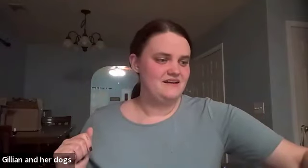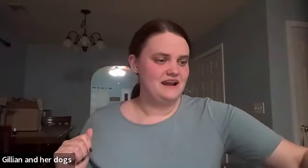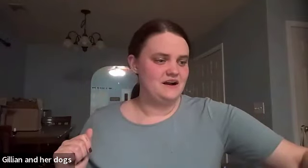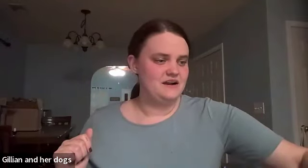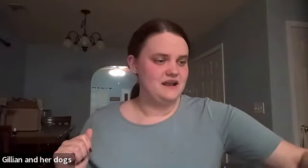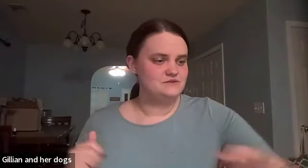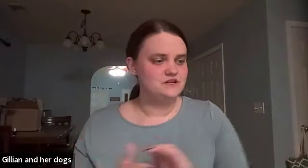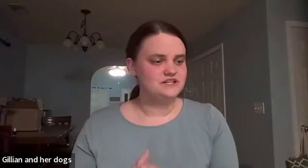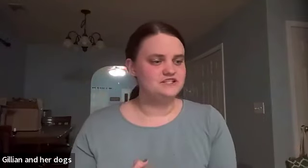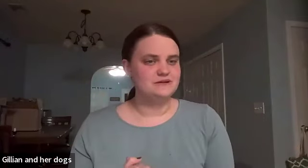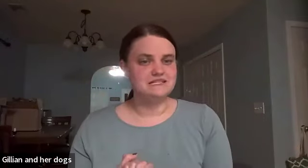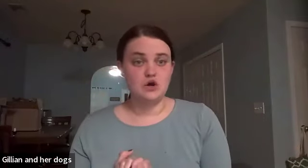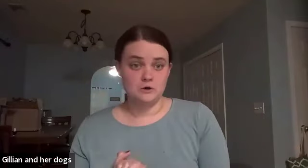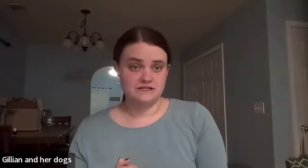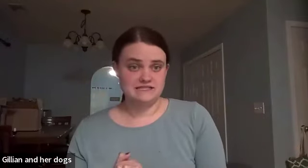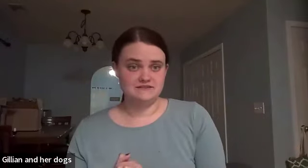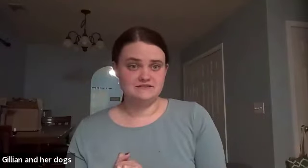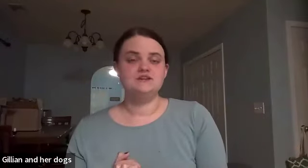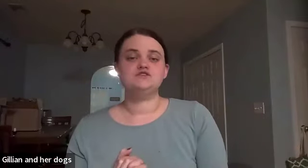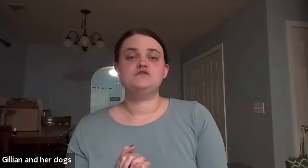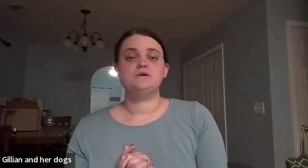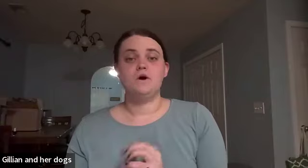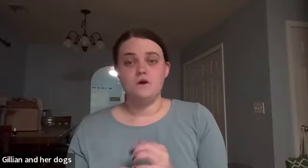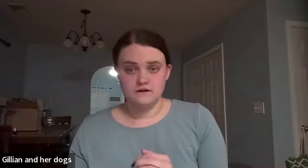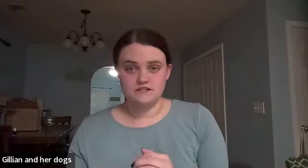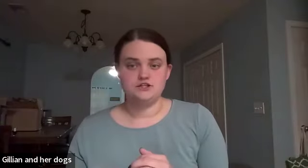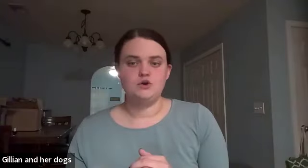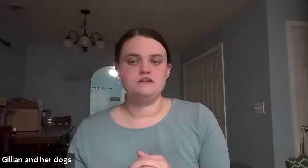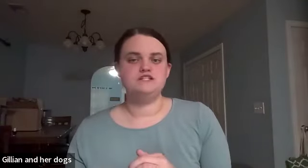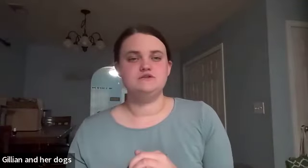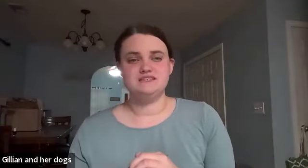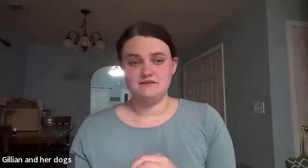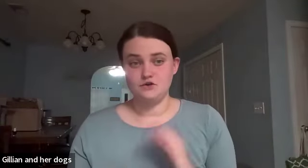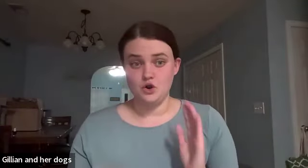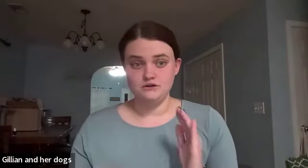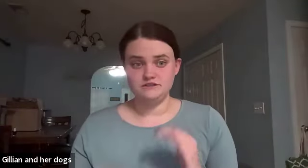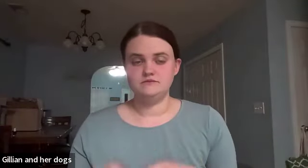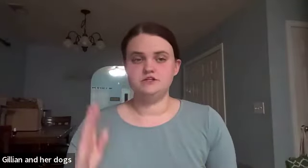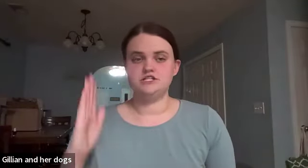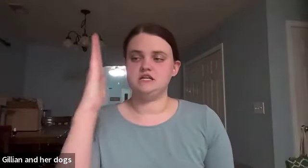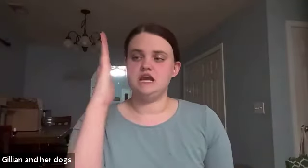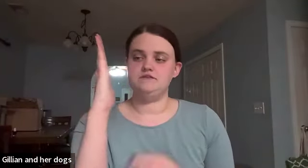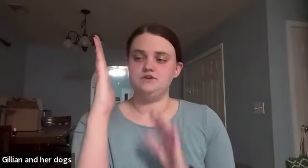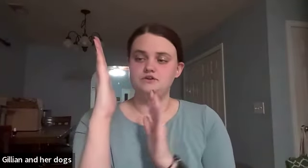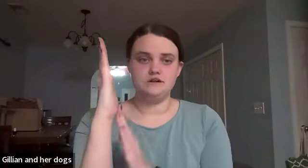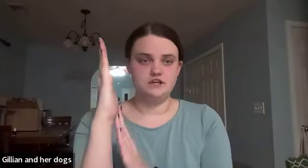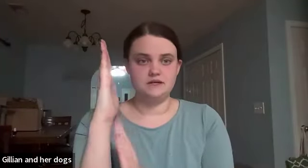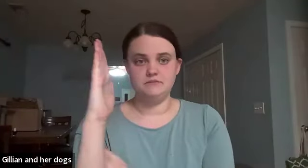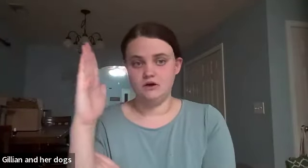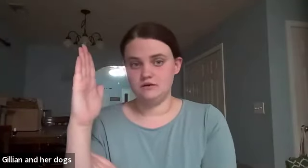All right. Our next one we're going to do is artist. So for artist, you're going to do the sign for art, which is going to have your non-dominant